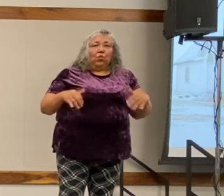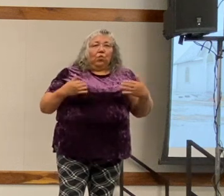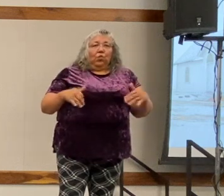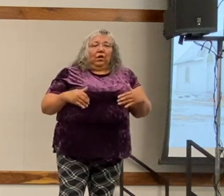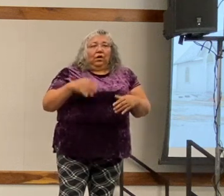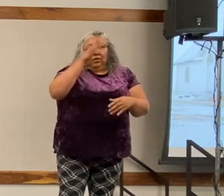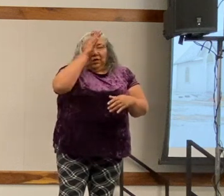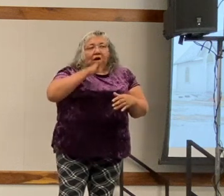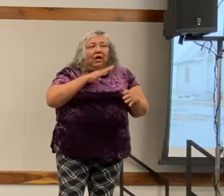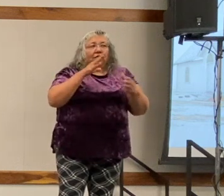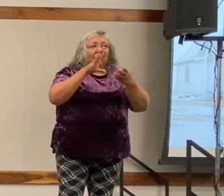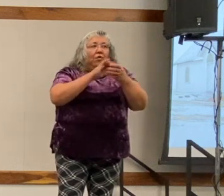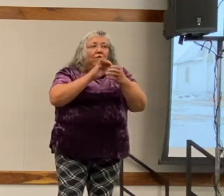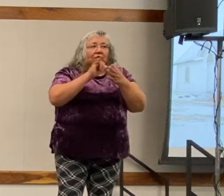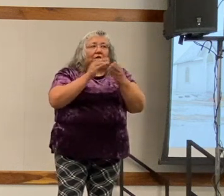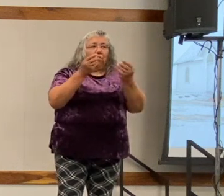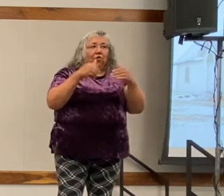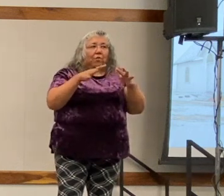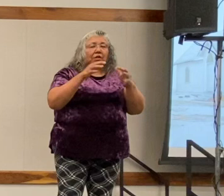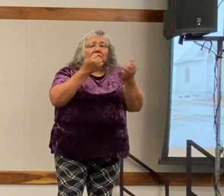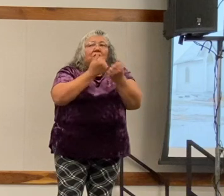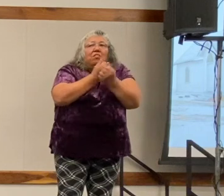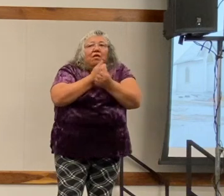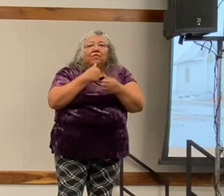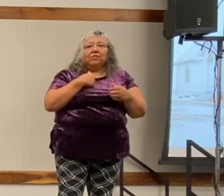And the guy who owns the property loves me.